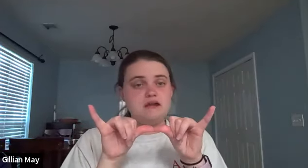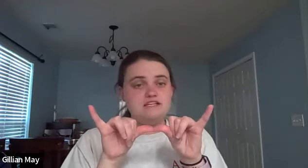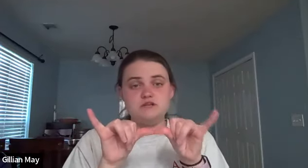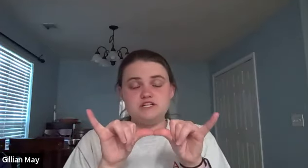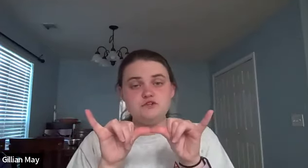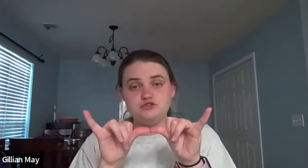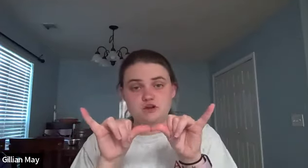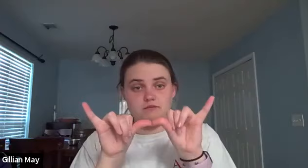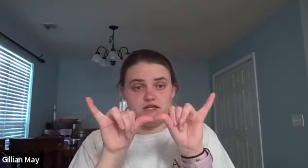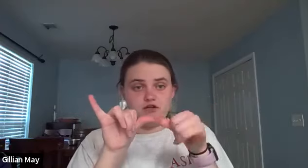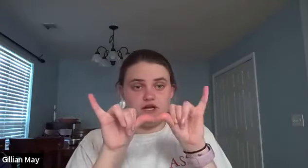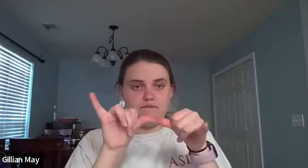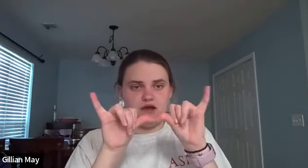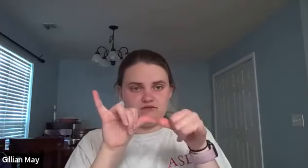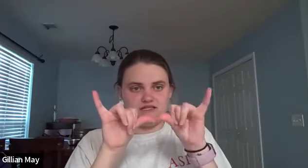is whichever is your dominant. You're going to bounce it.